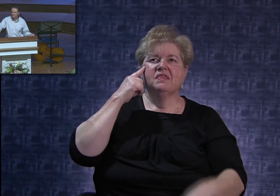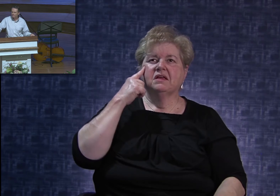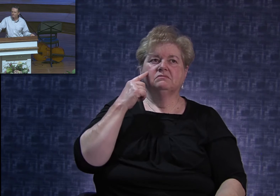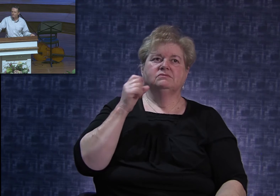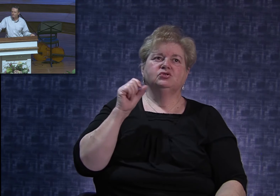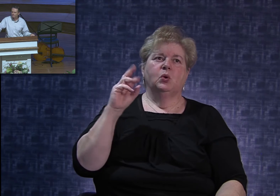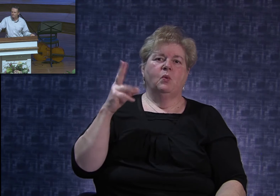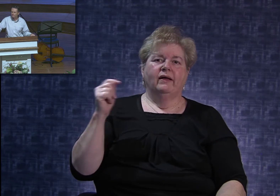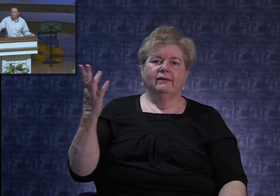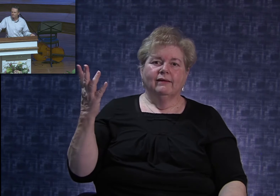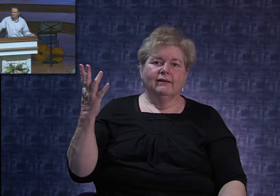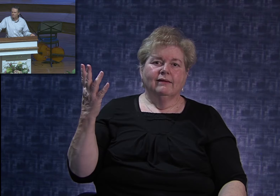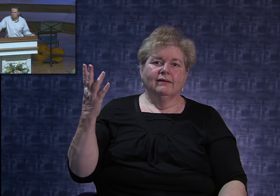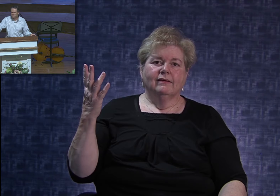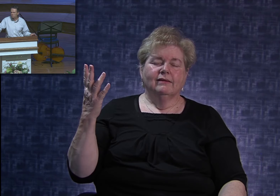what?